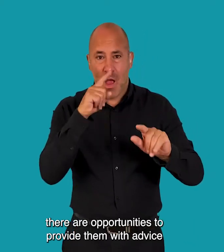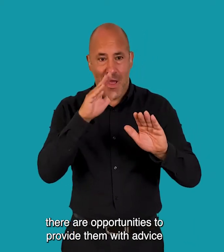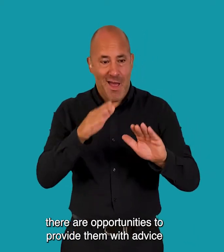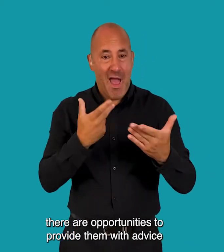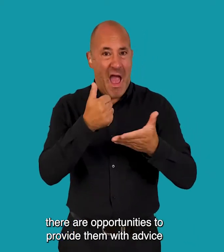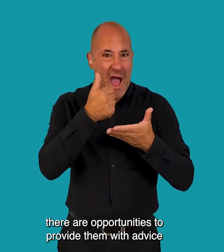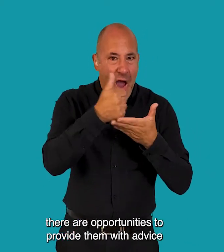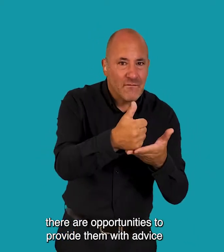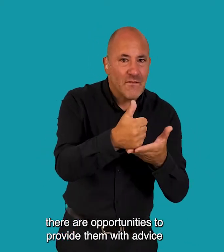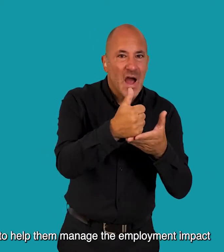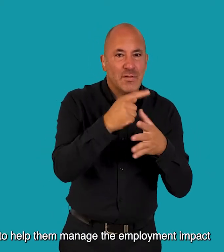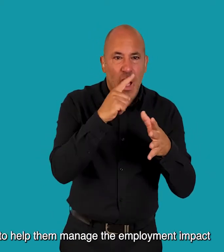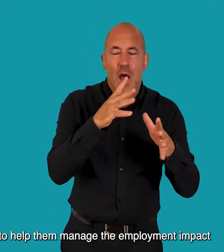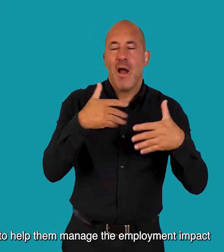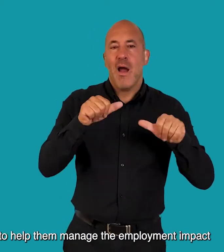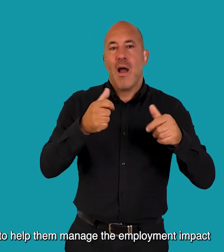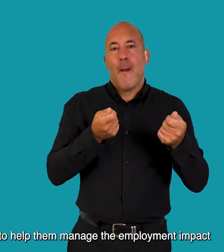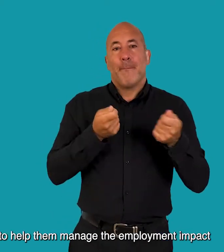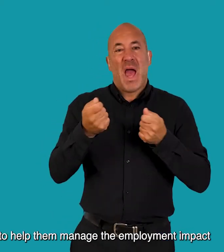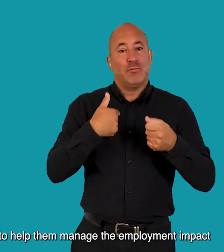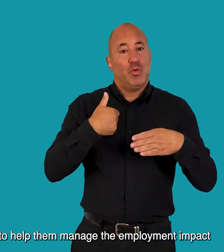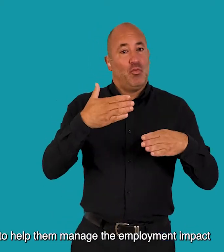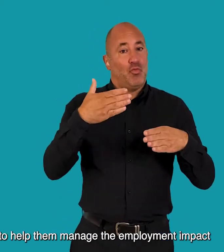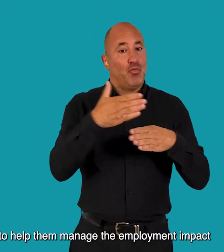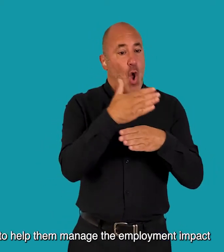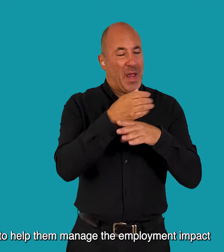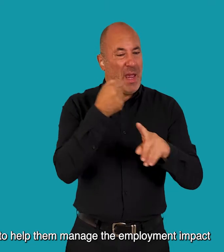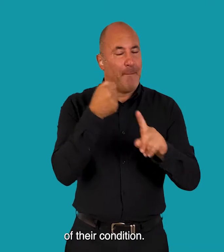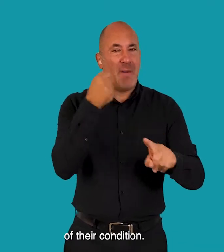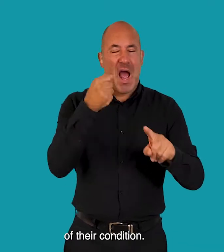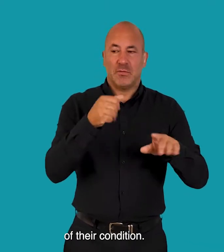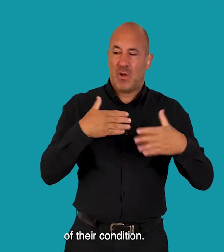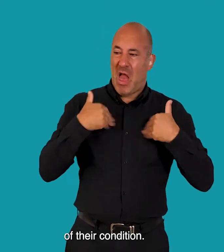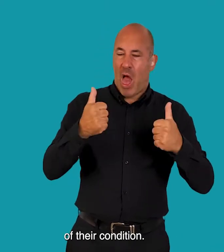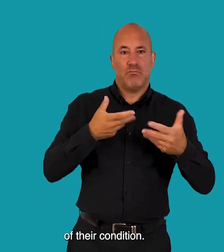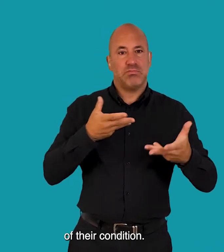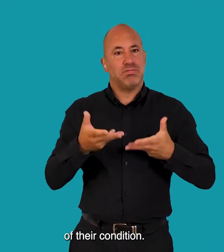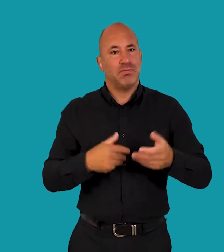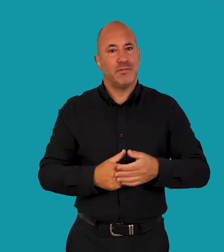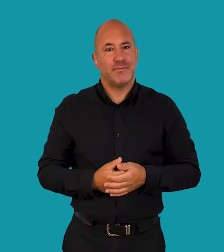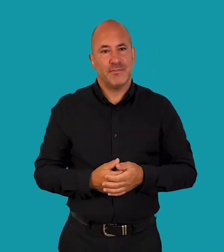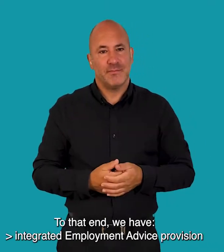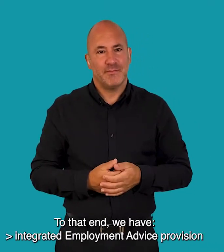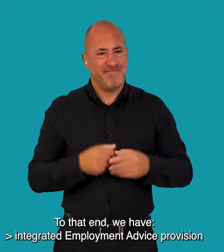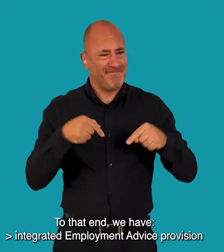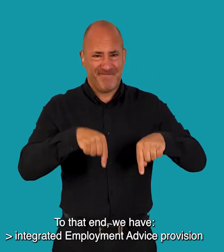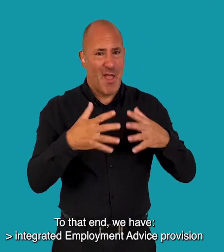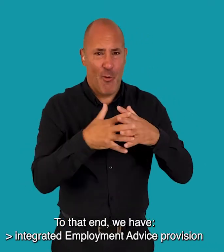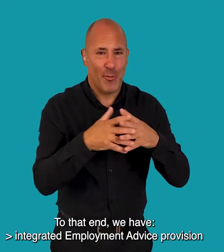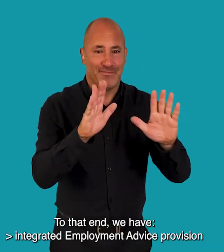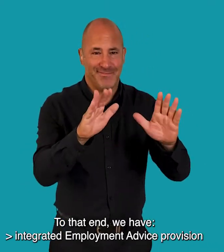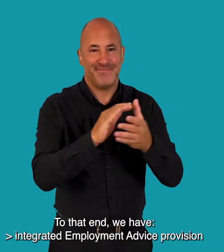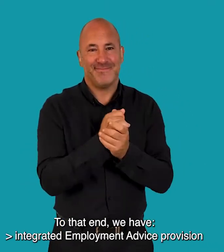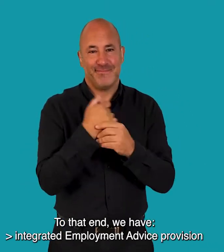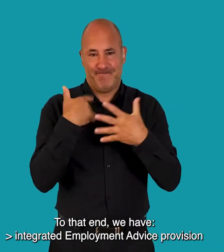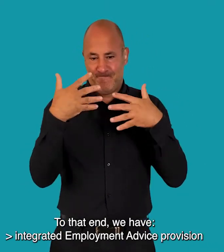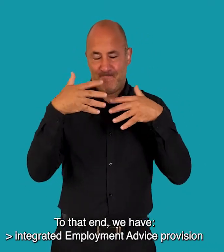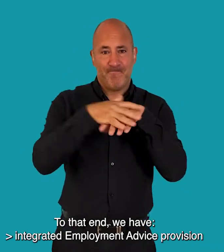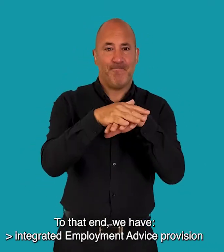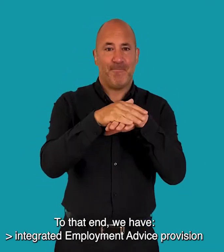with advice to help them manage the employment impact of their condition. To that end, we have integrated employment